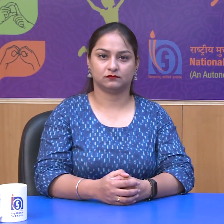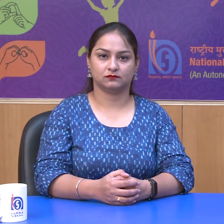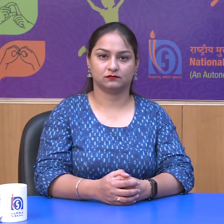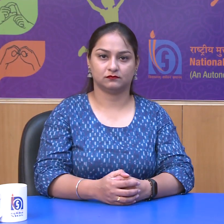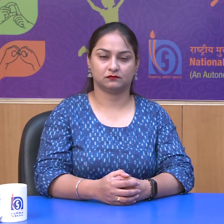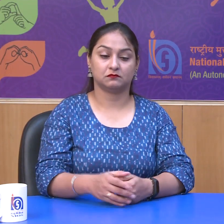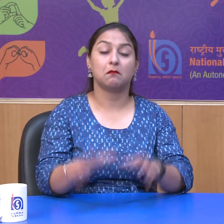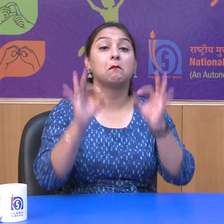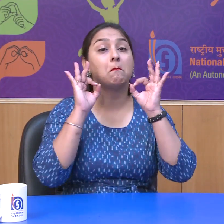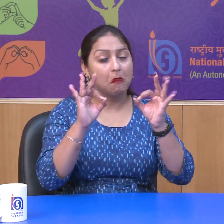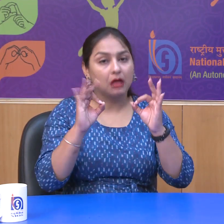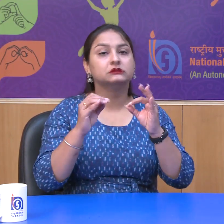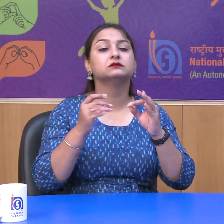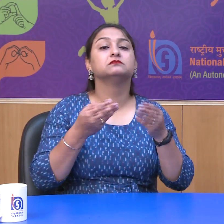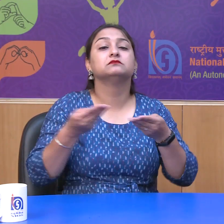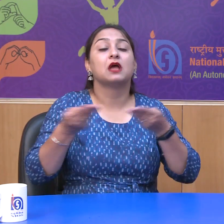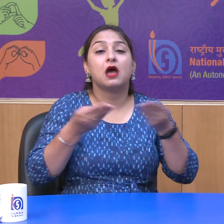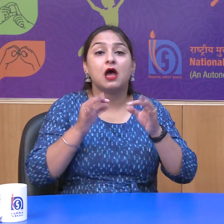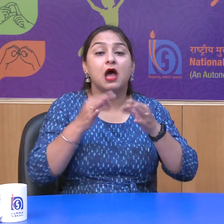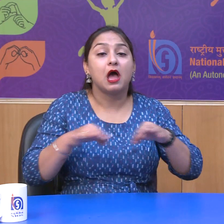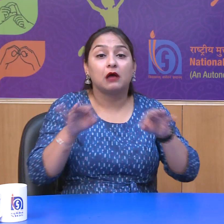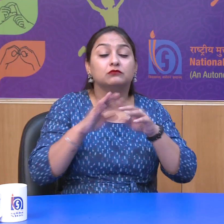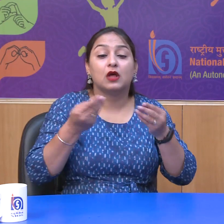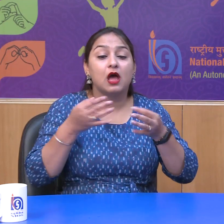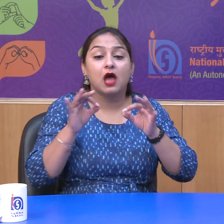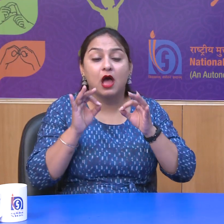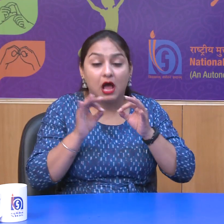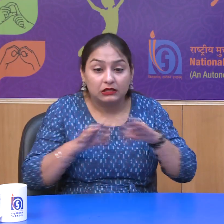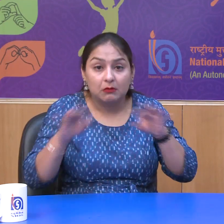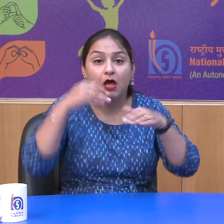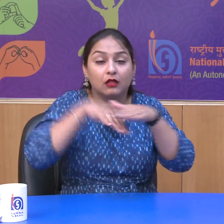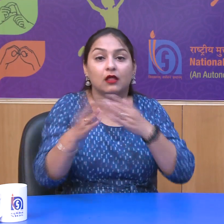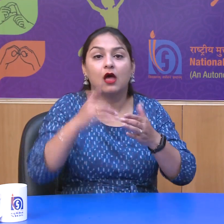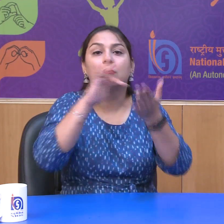The best example of intensive cultivation is in Japan,